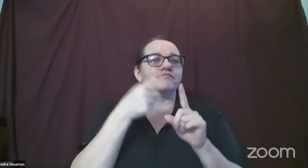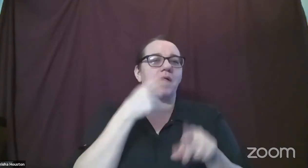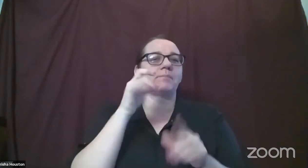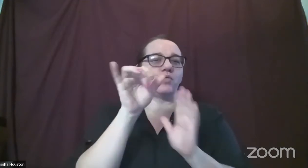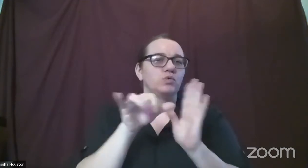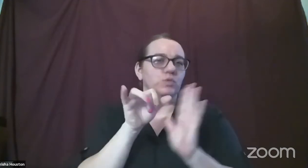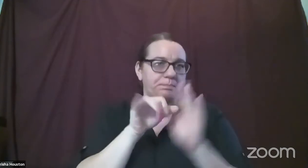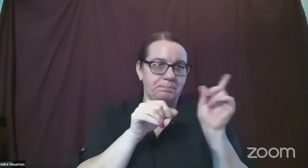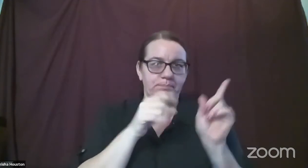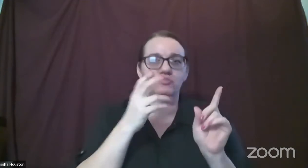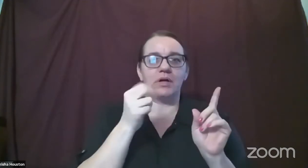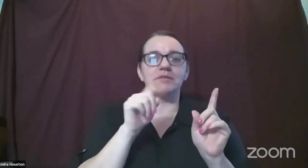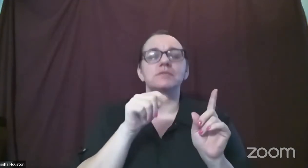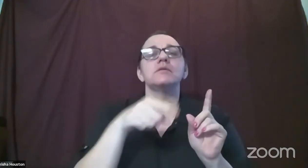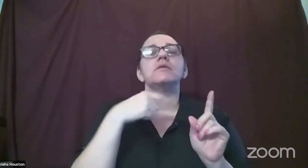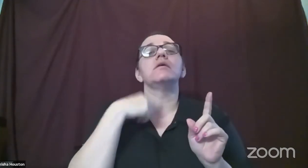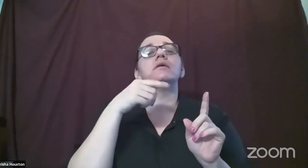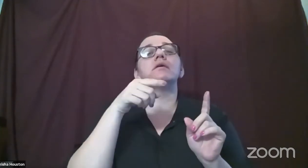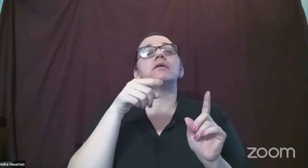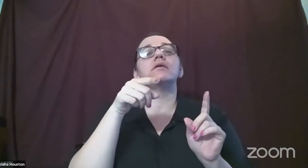Looking at the comment in the chat via YouTube,